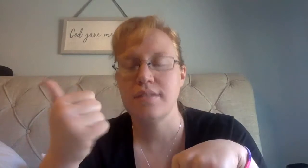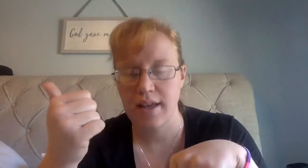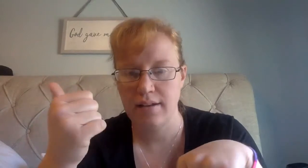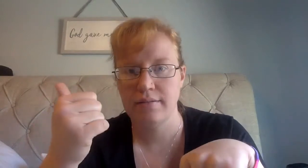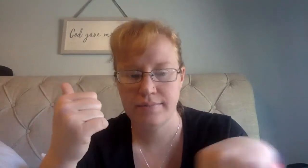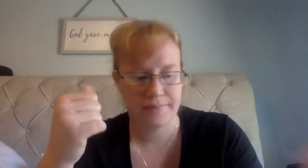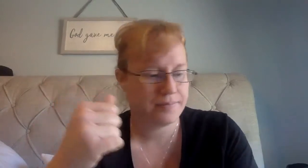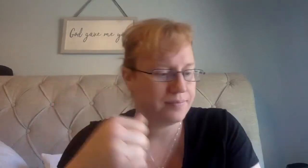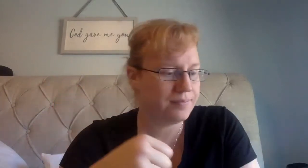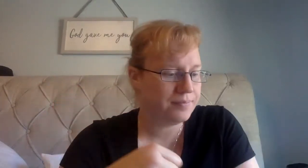10.